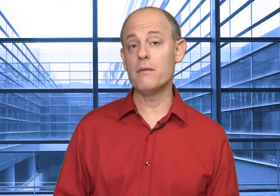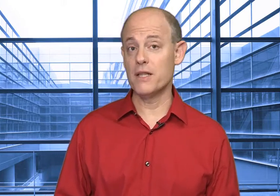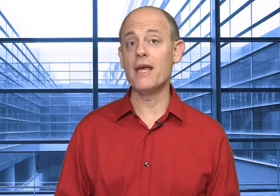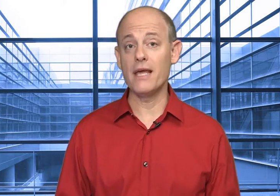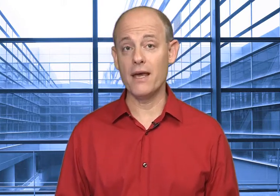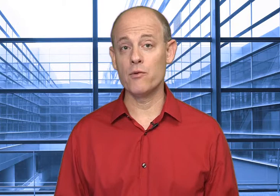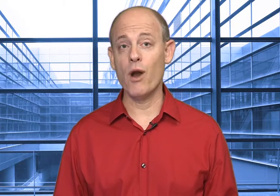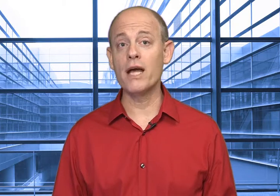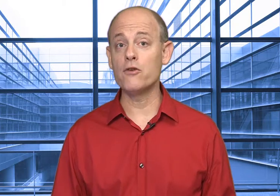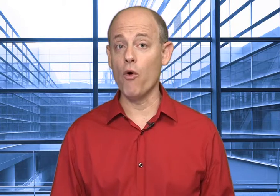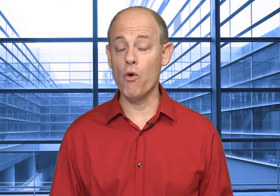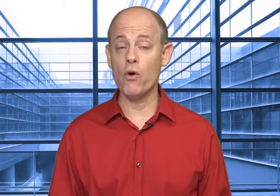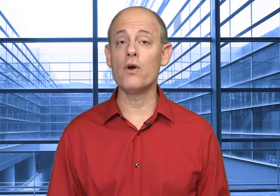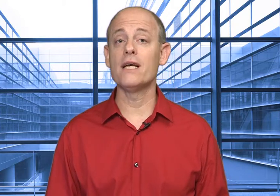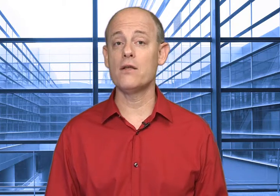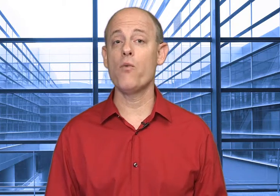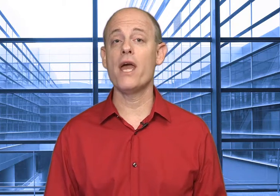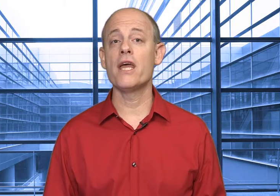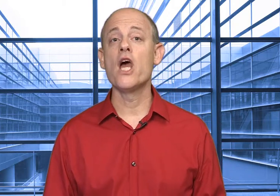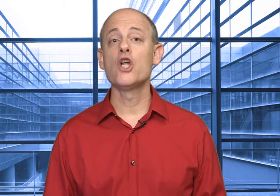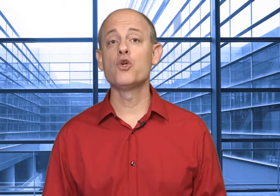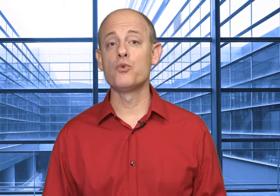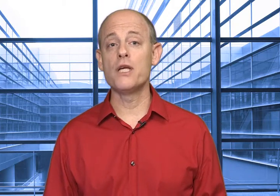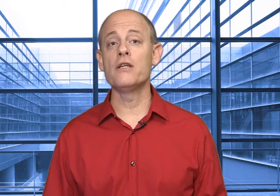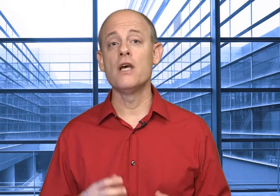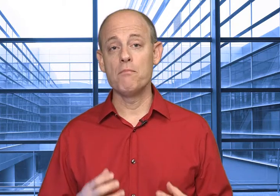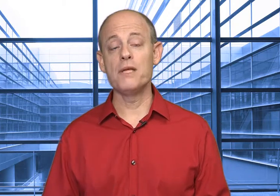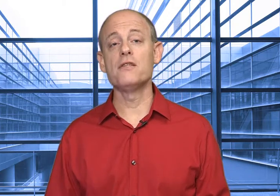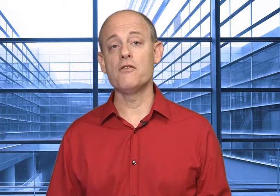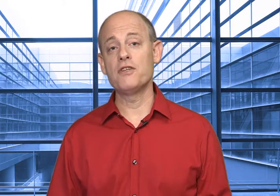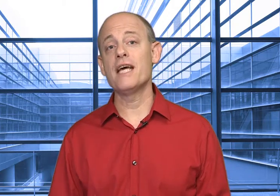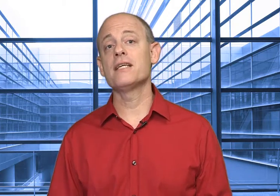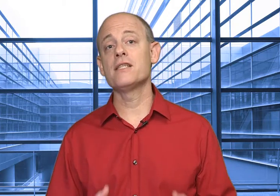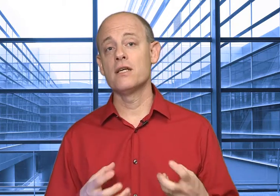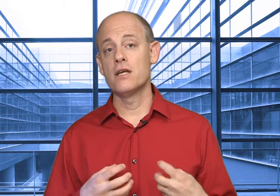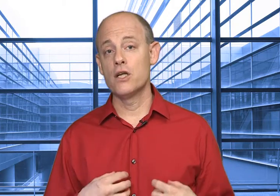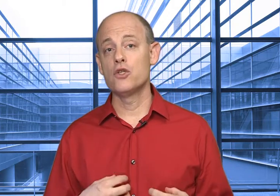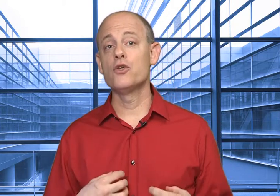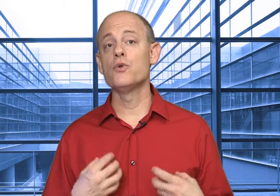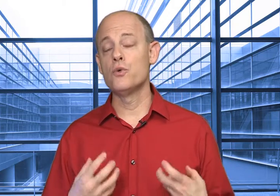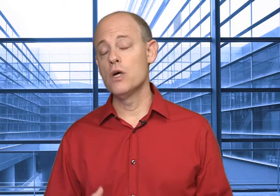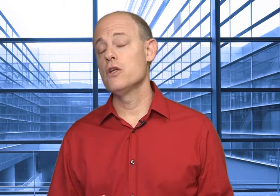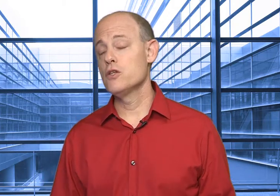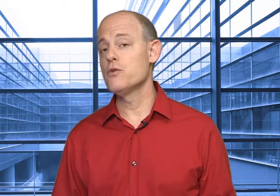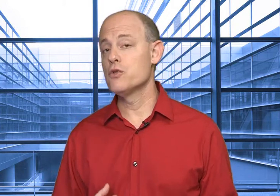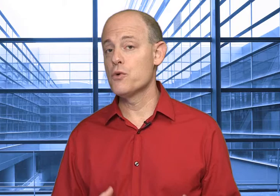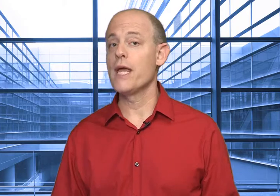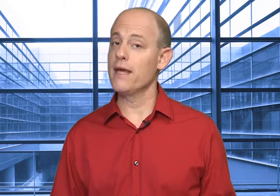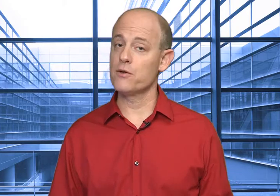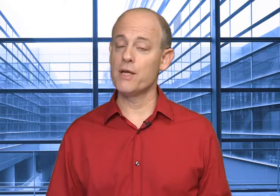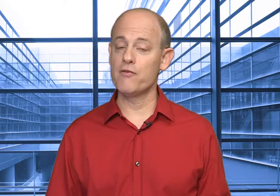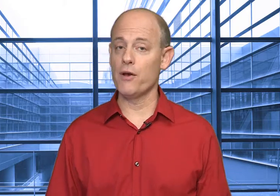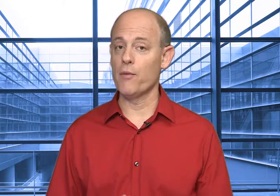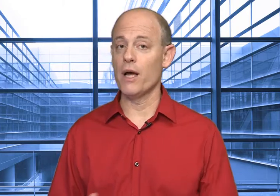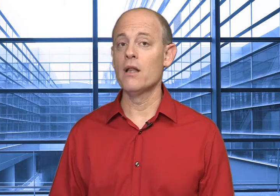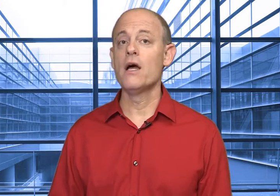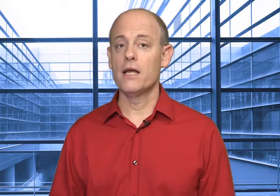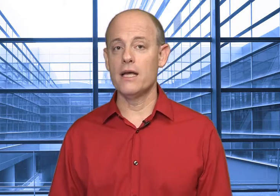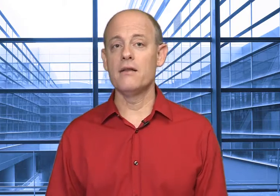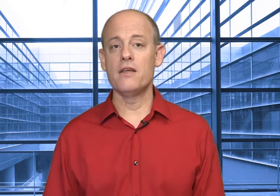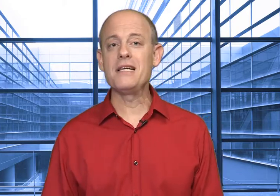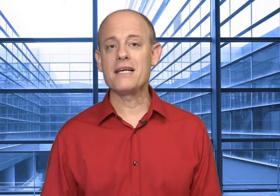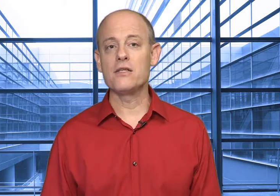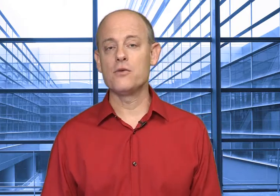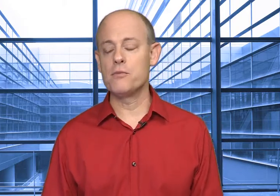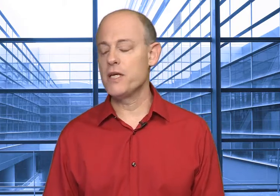speaking, but they can write, or as a way to read pieces of text to students who can't read very well